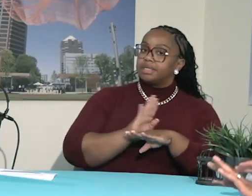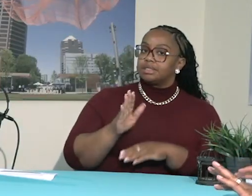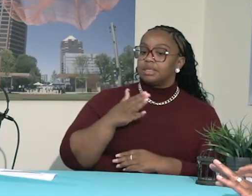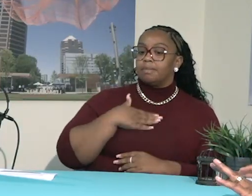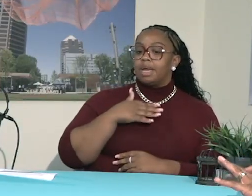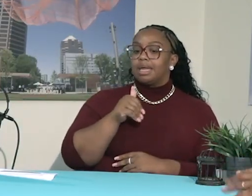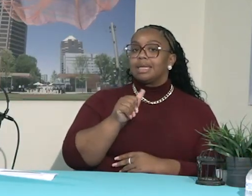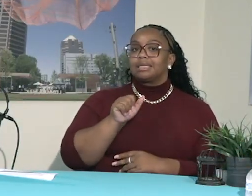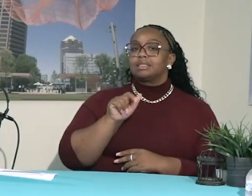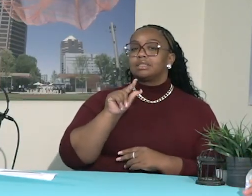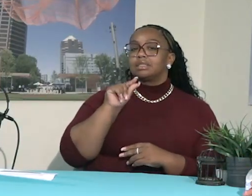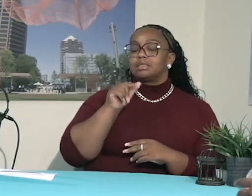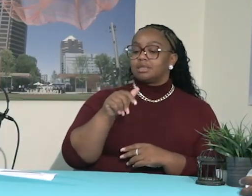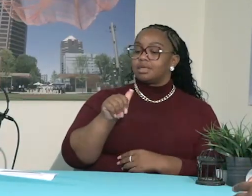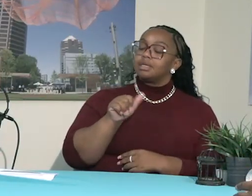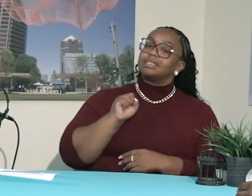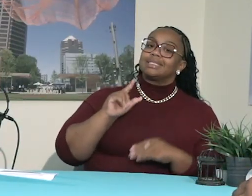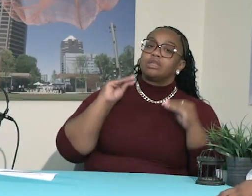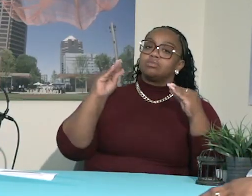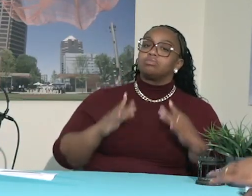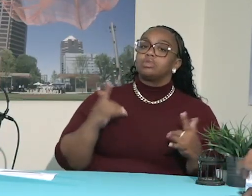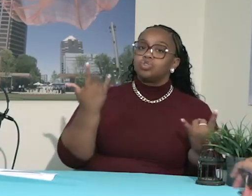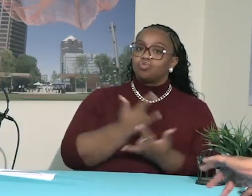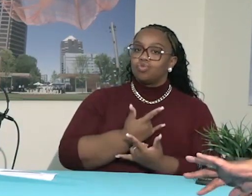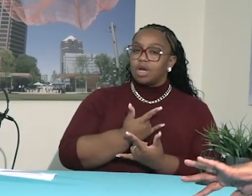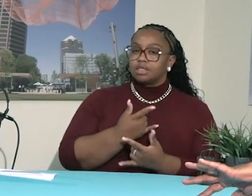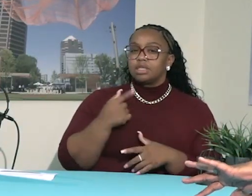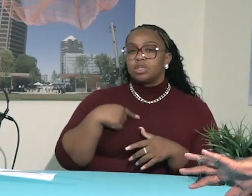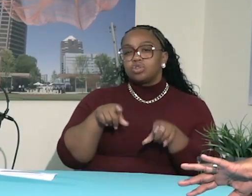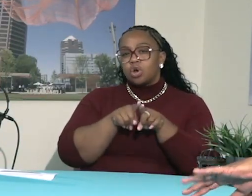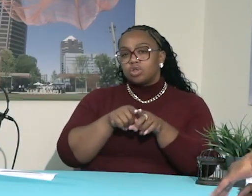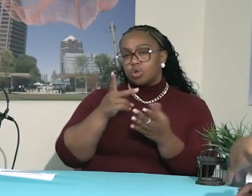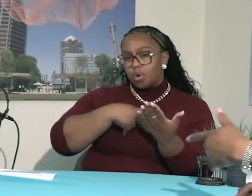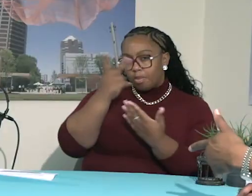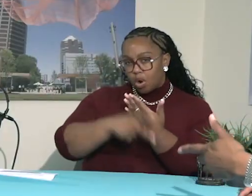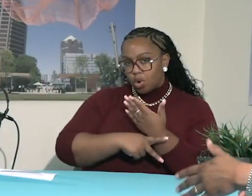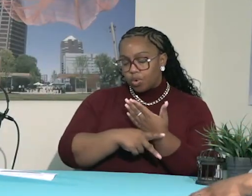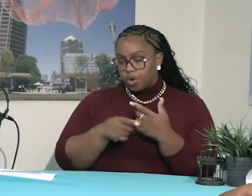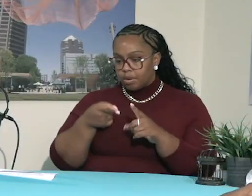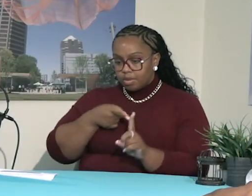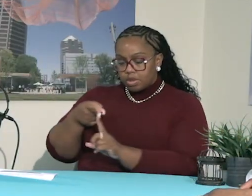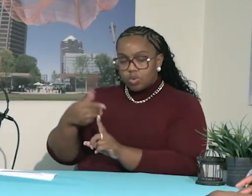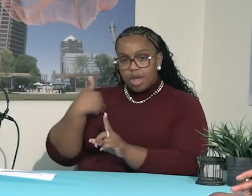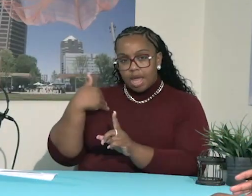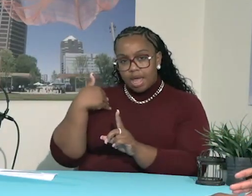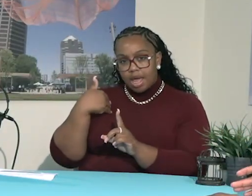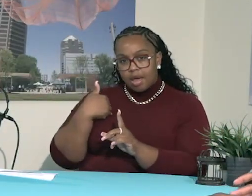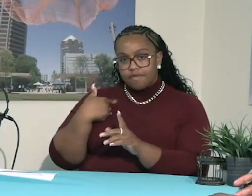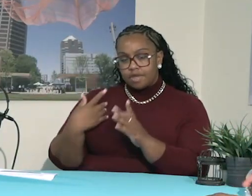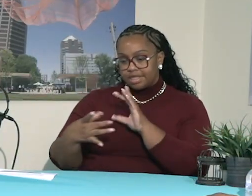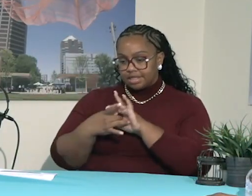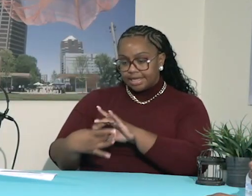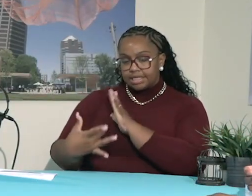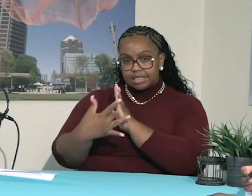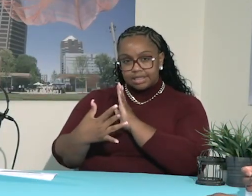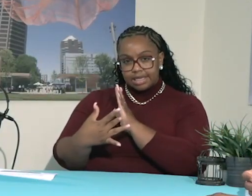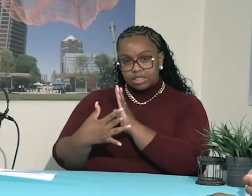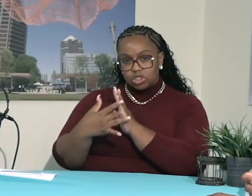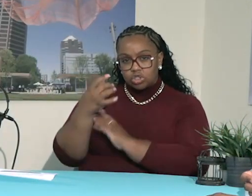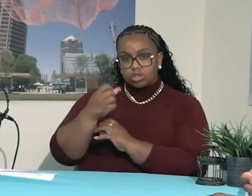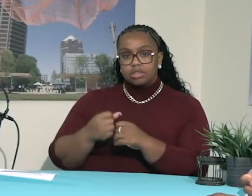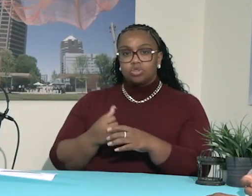there's a program that you have where you're marrying technology to improve health outcomes for traditionally marginalized community, and it's